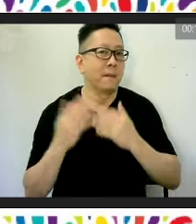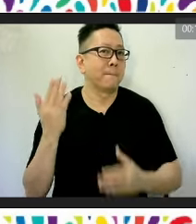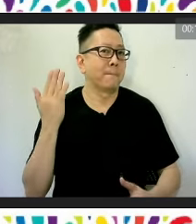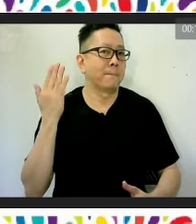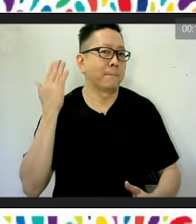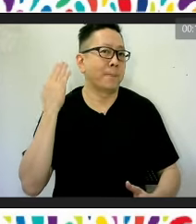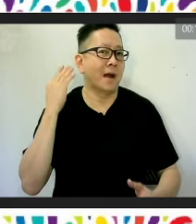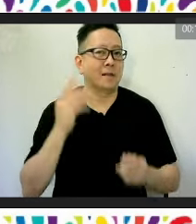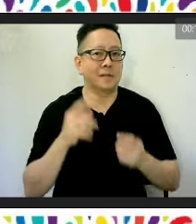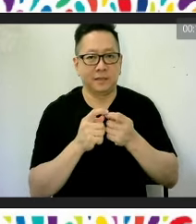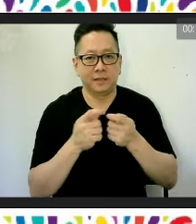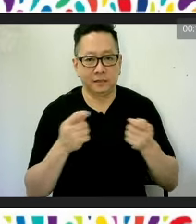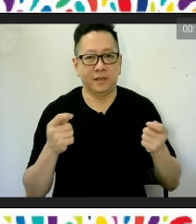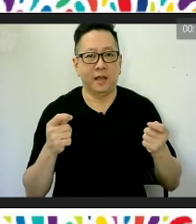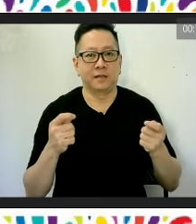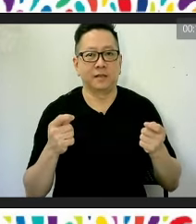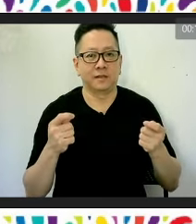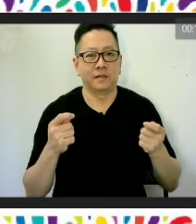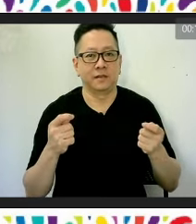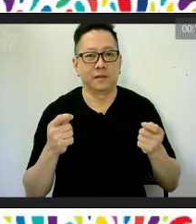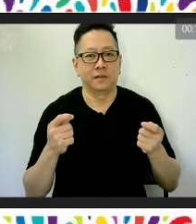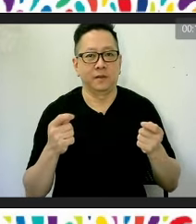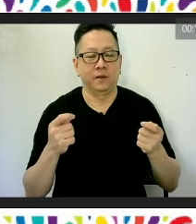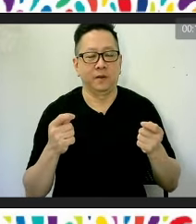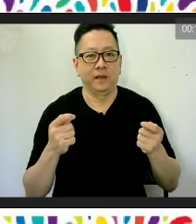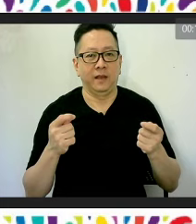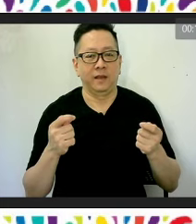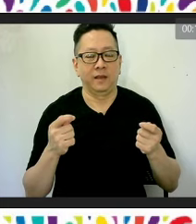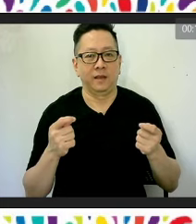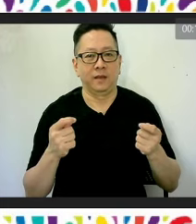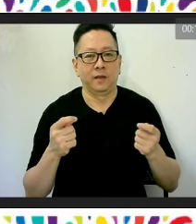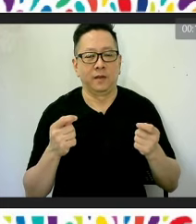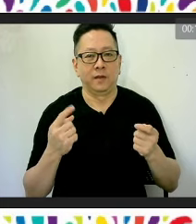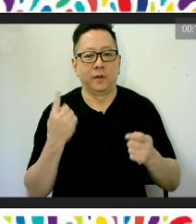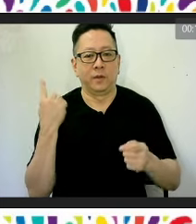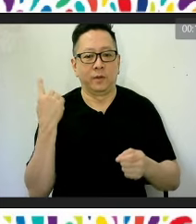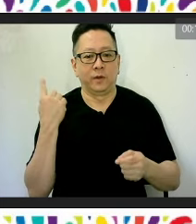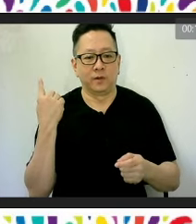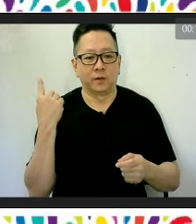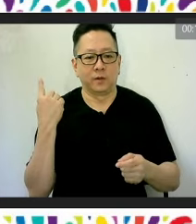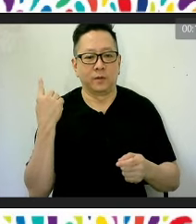in past tense. Okay.